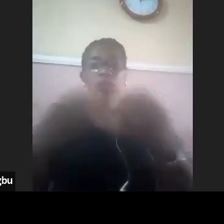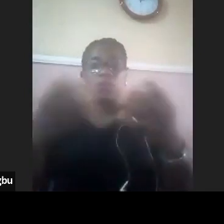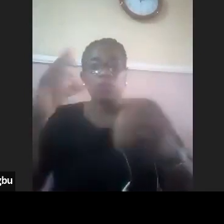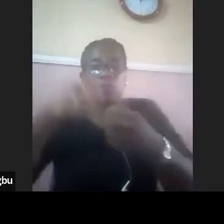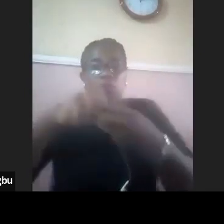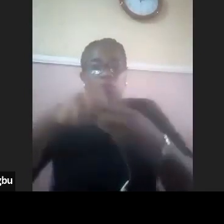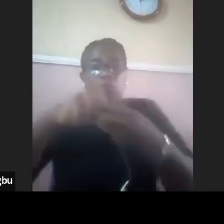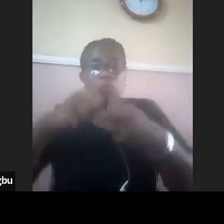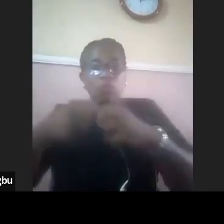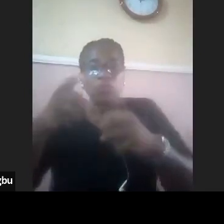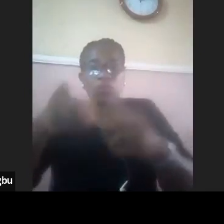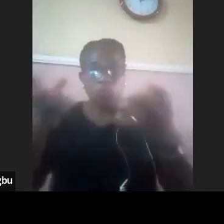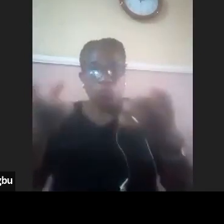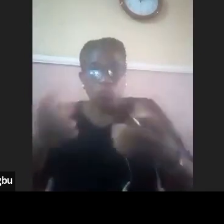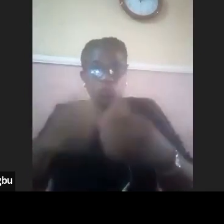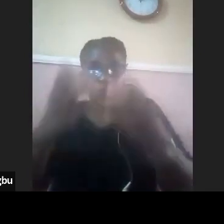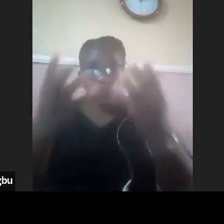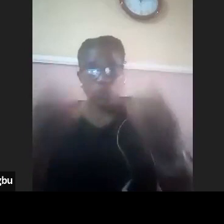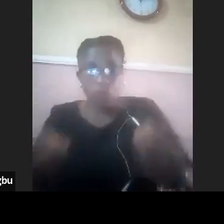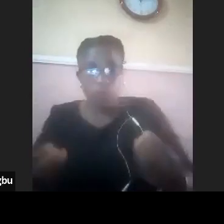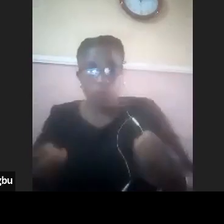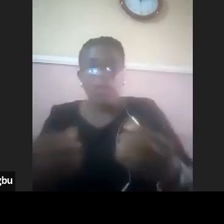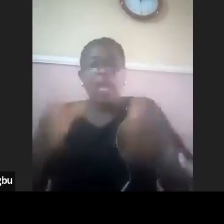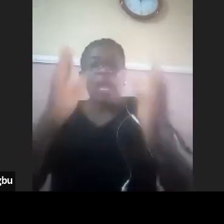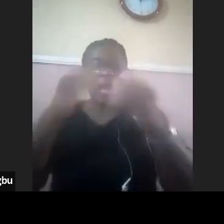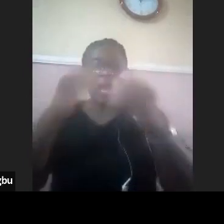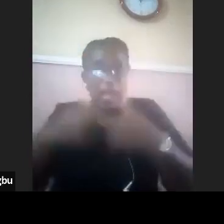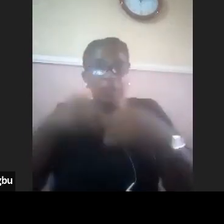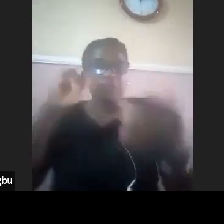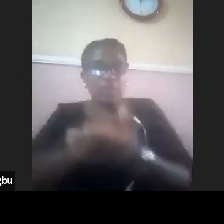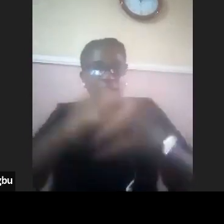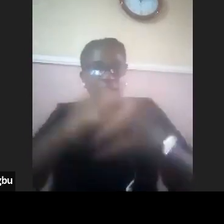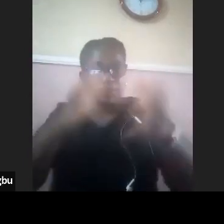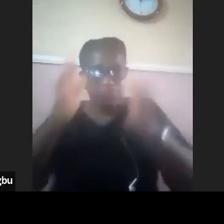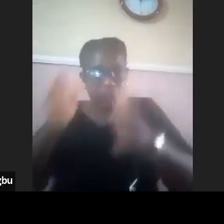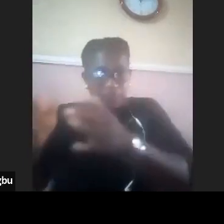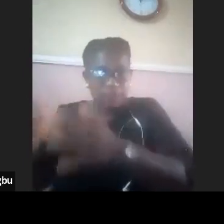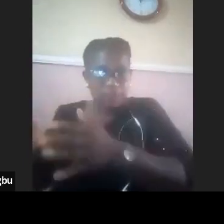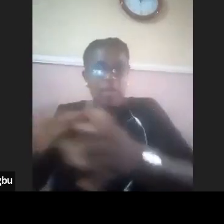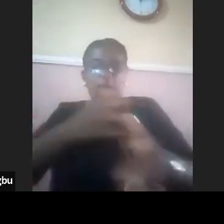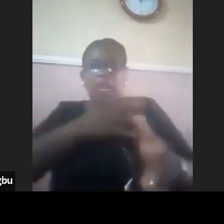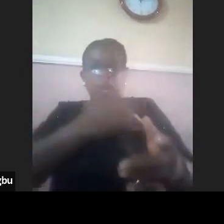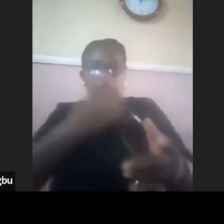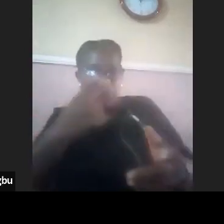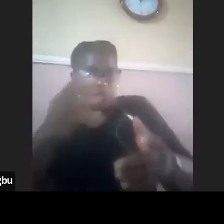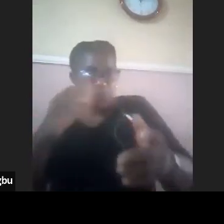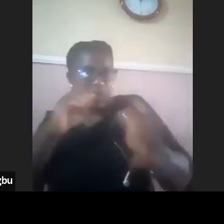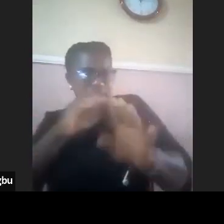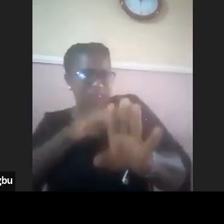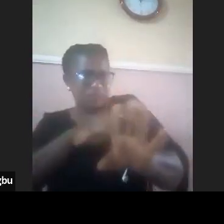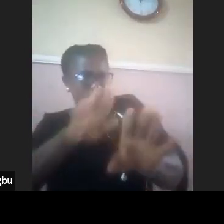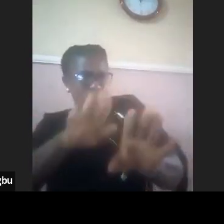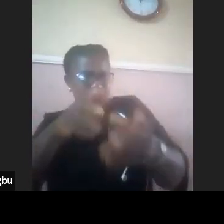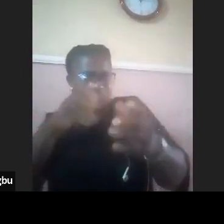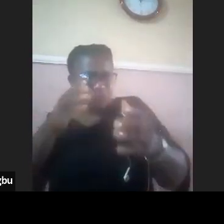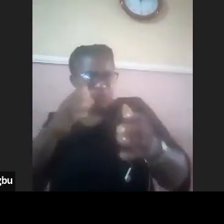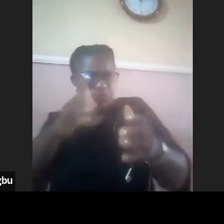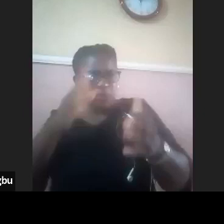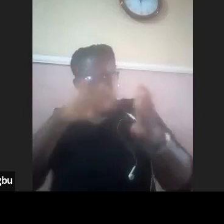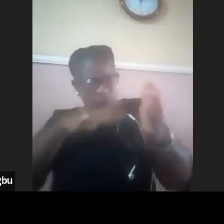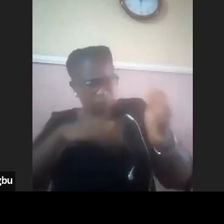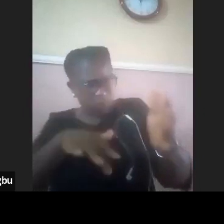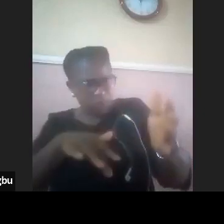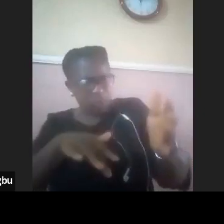So have that plan. Look at your study and put it out like that. 3 paragraphs, short